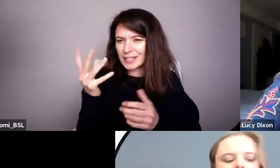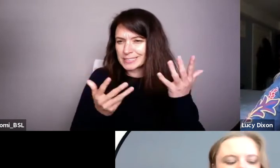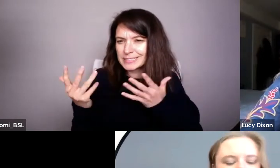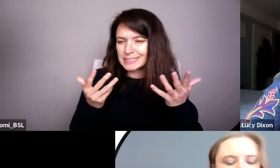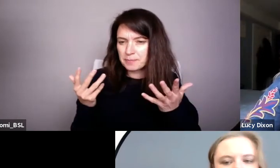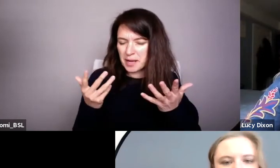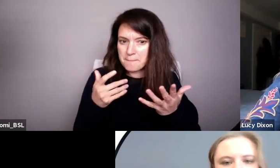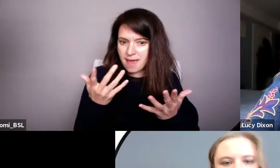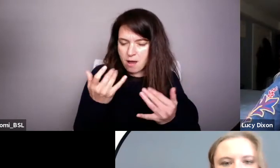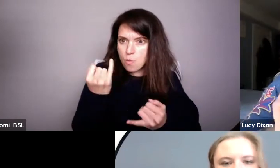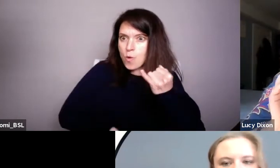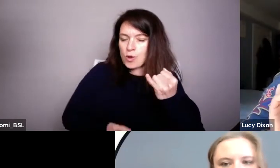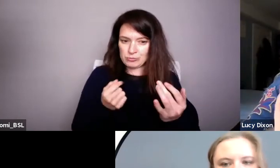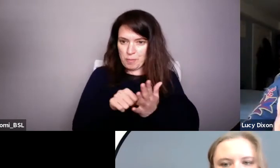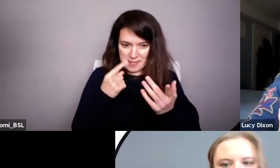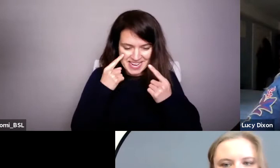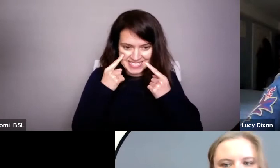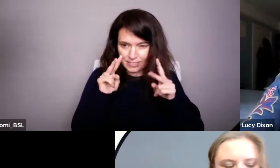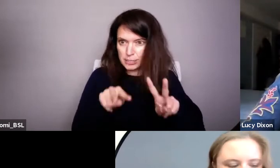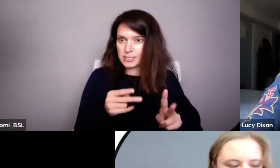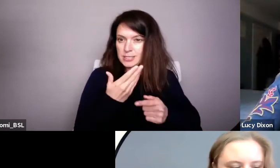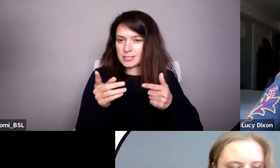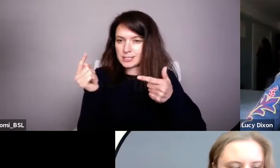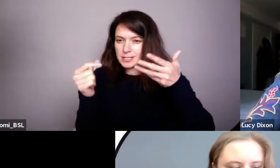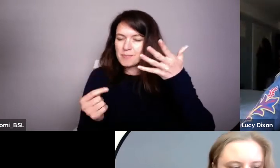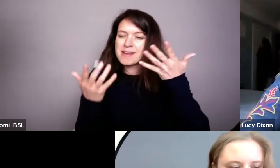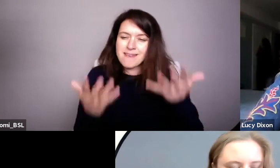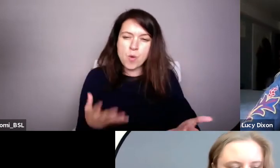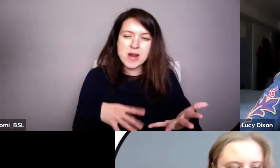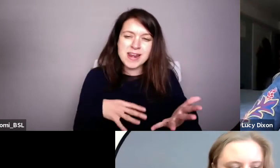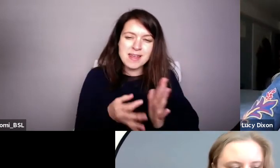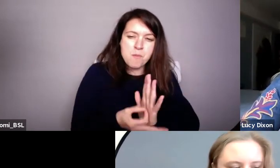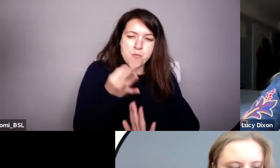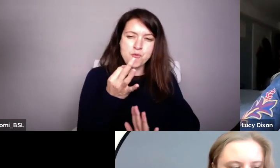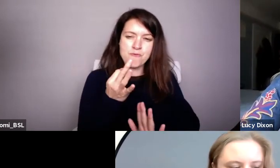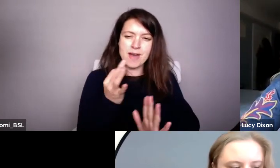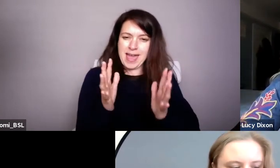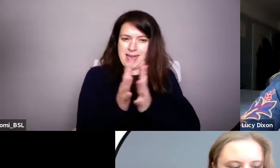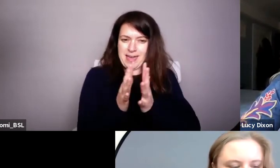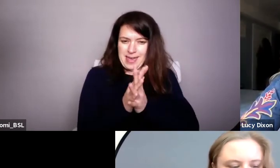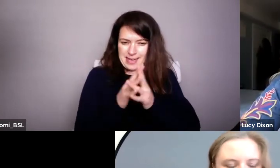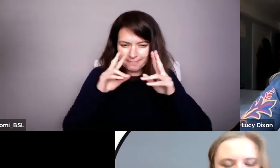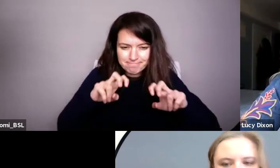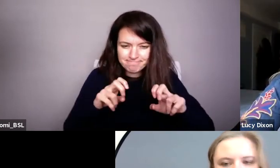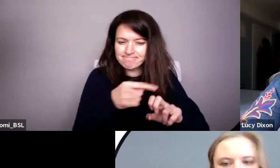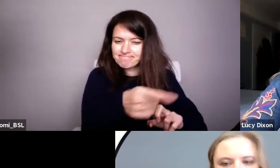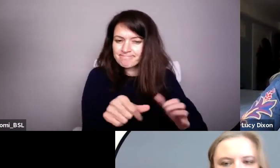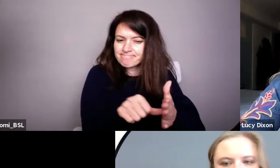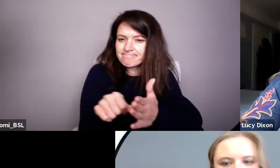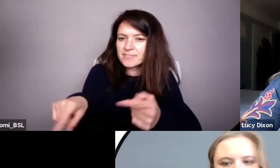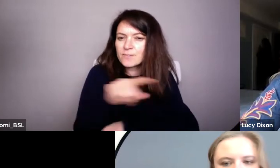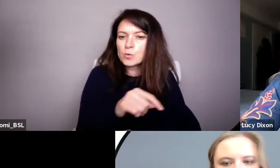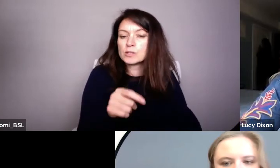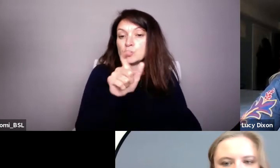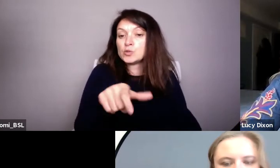But really, we need a much more bespoke look at the issues that are being faced by us disabled students, and to